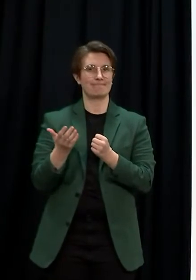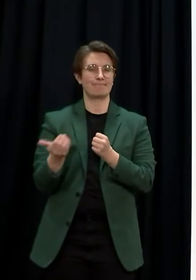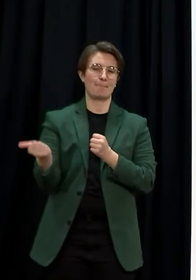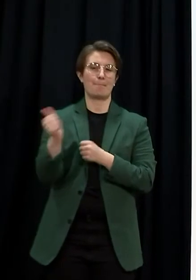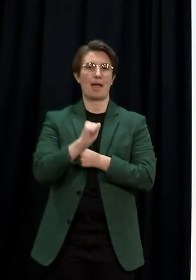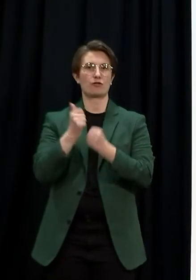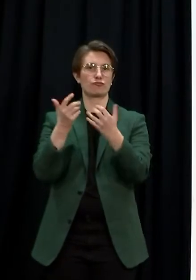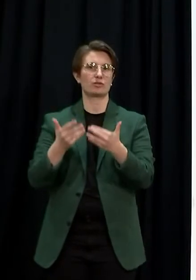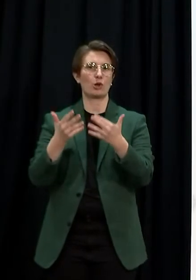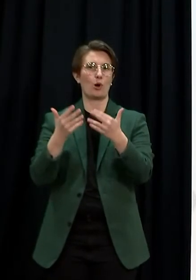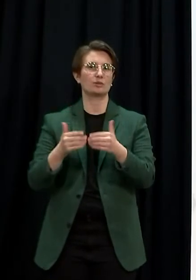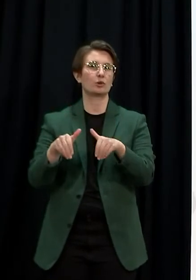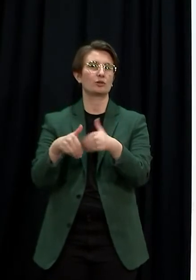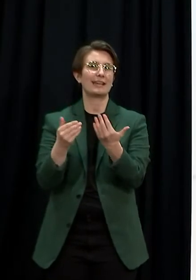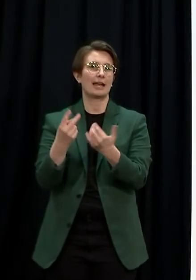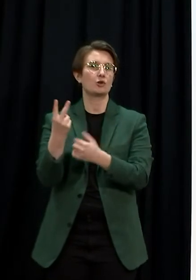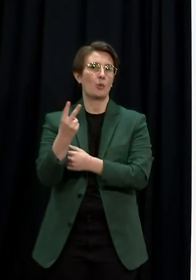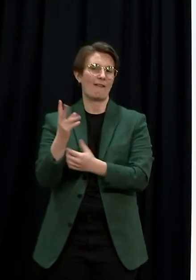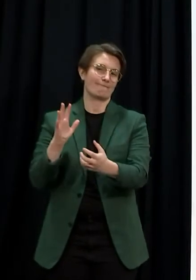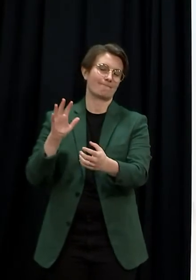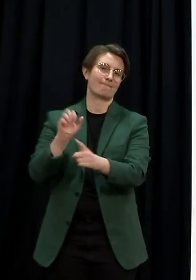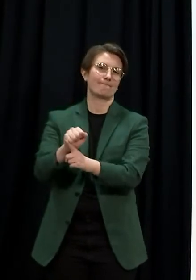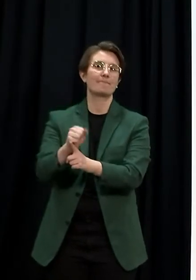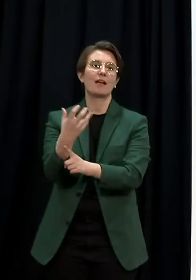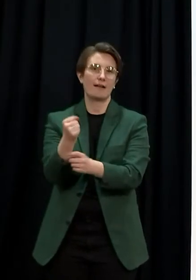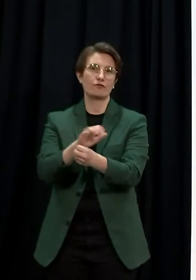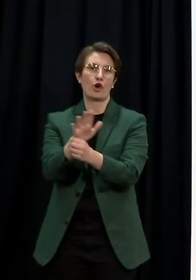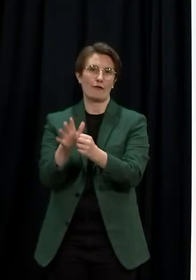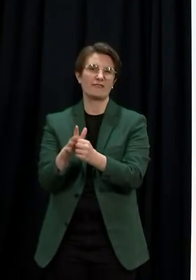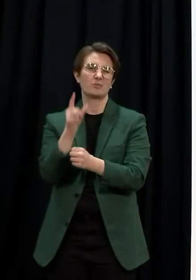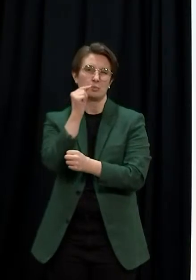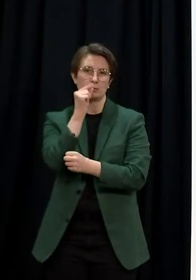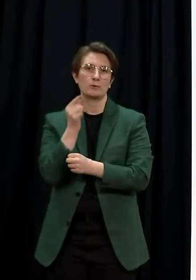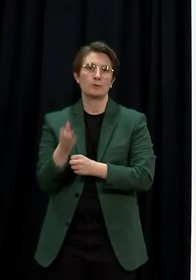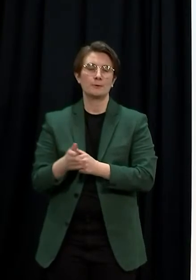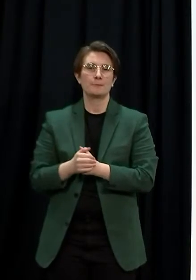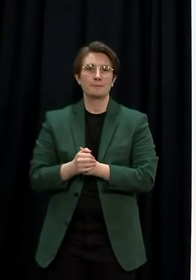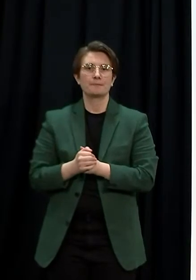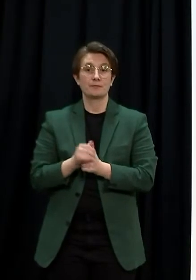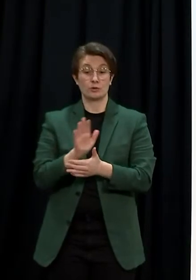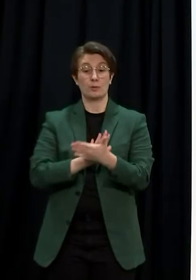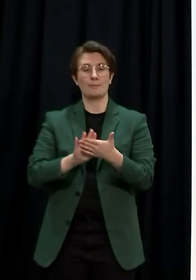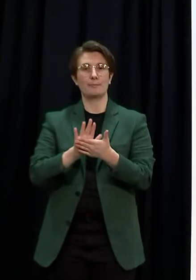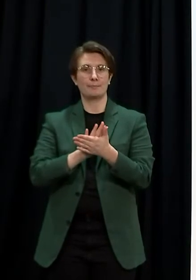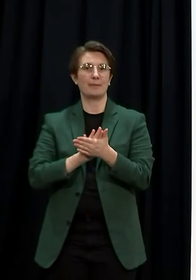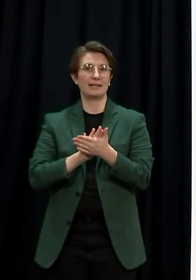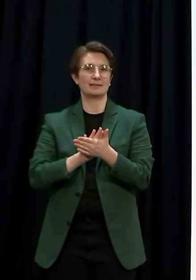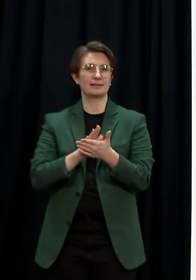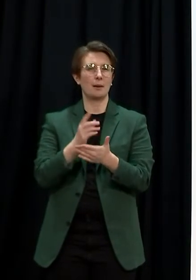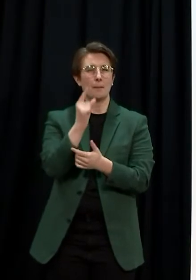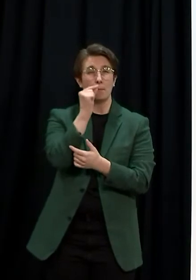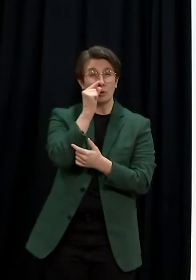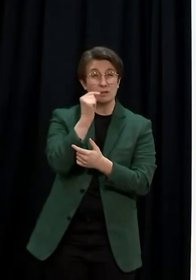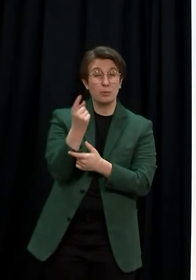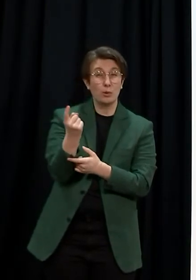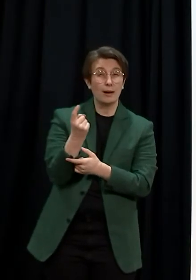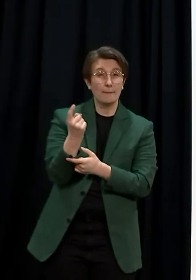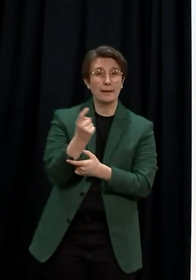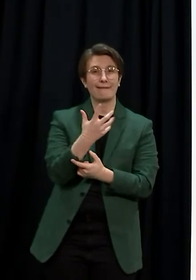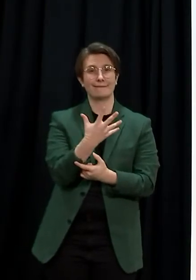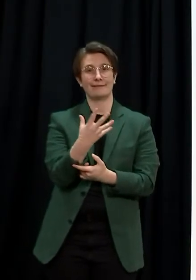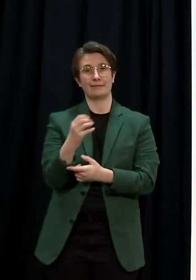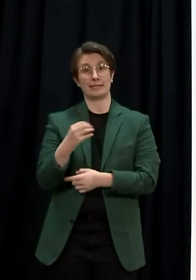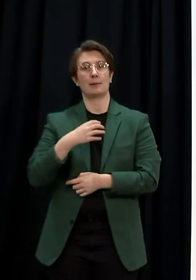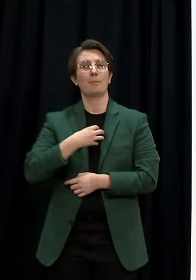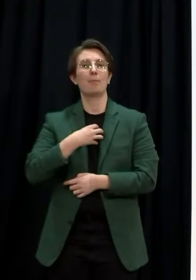people in isolation for the full 14-day period, but it also shows we could expect around another 50 cases just from our